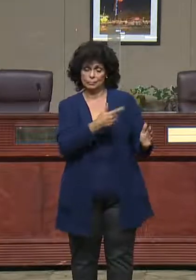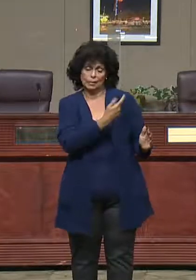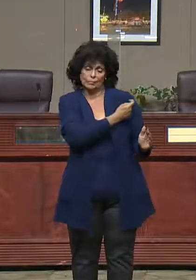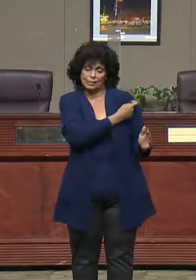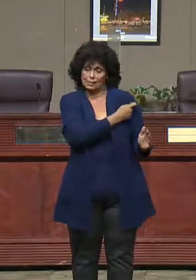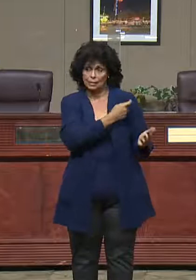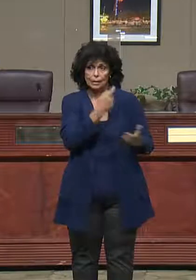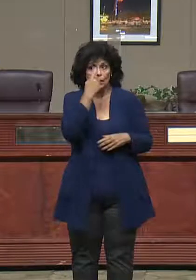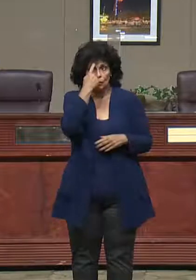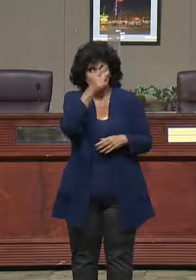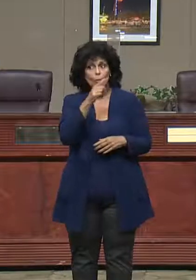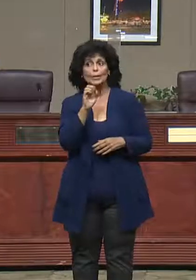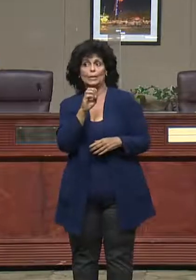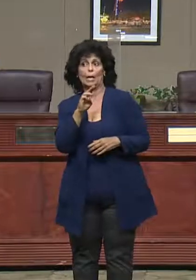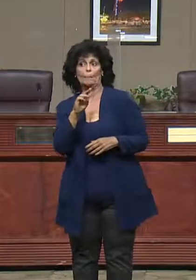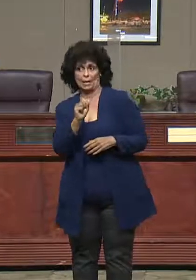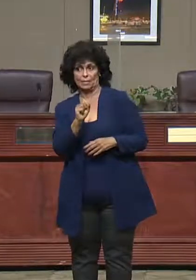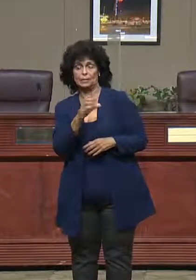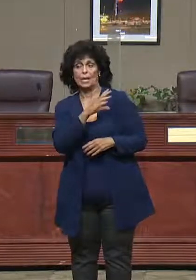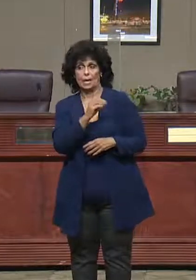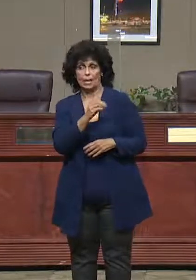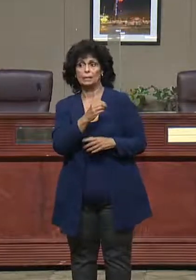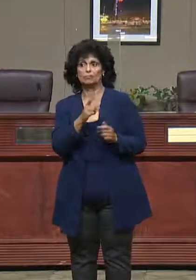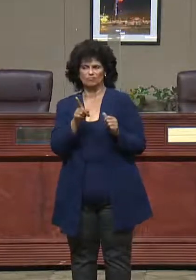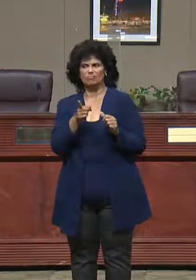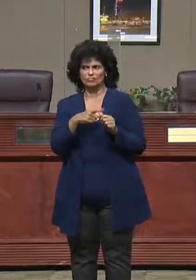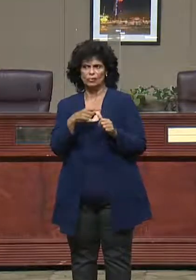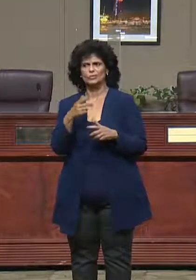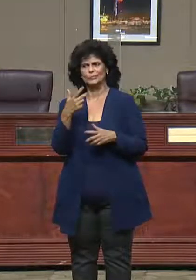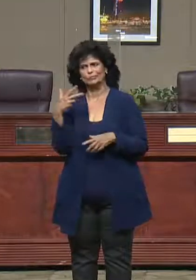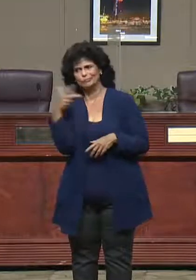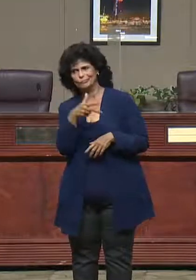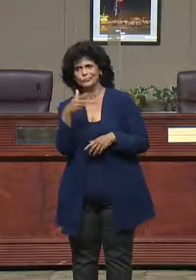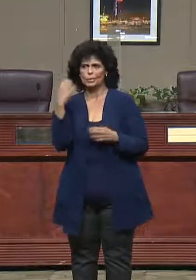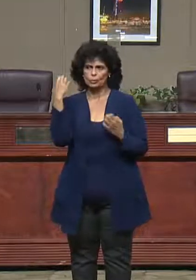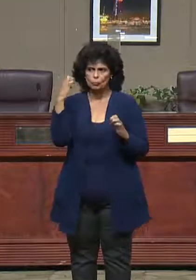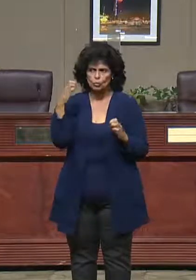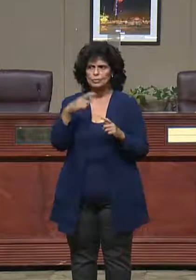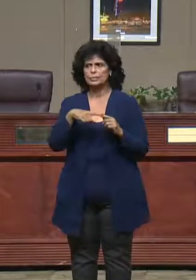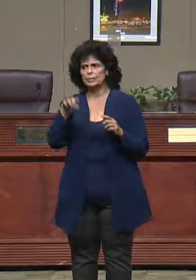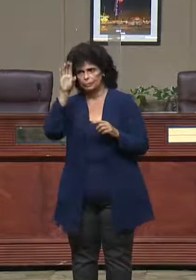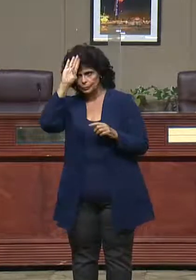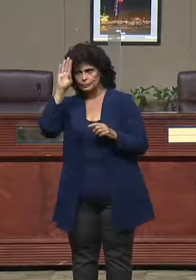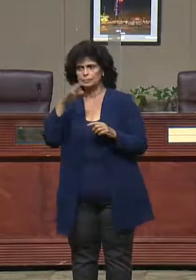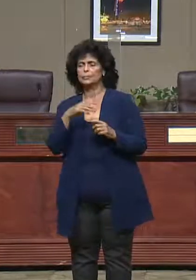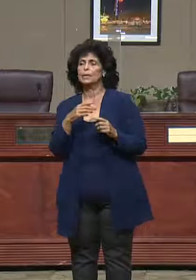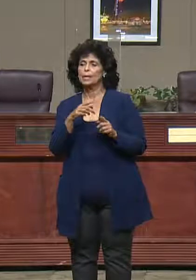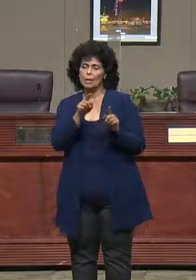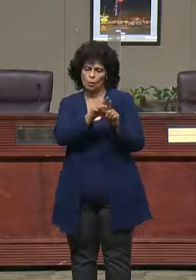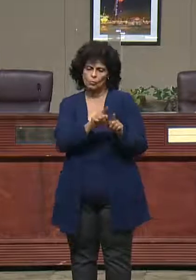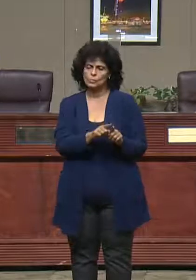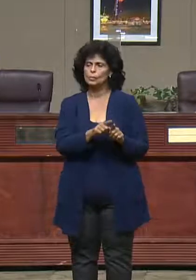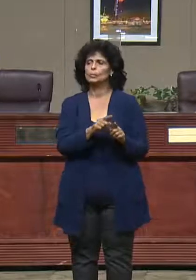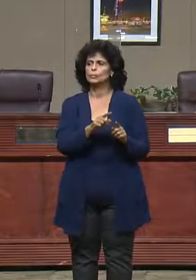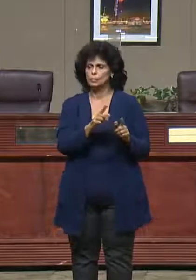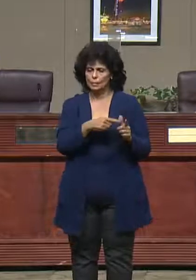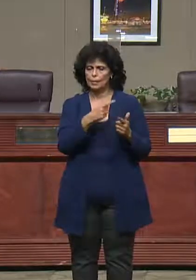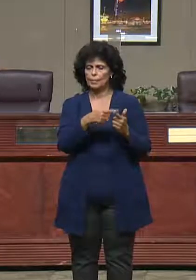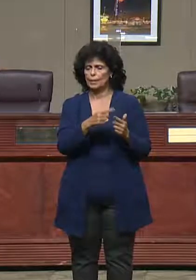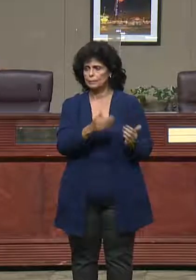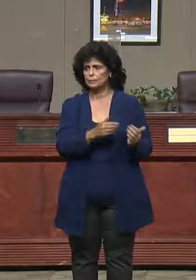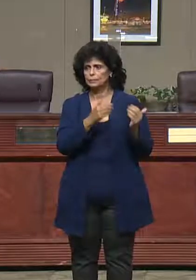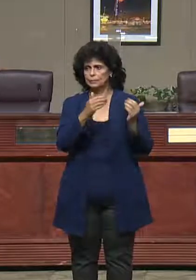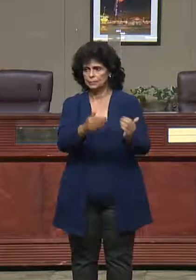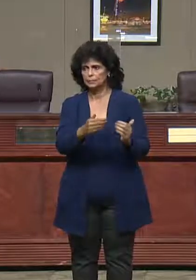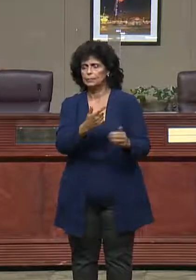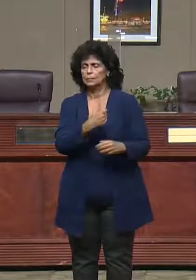allocated for EMS providers, first responders, and healthcare workers in the health department, and then we will move